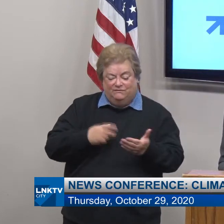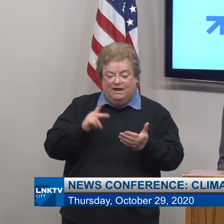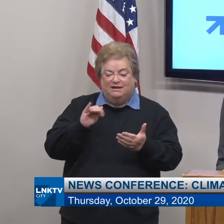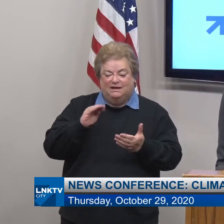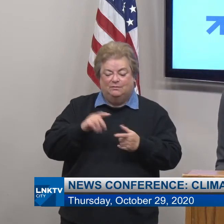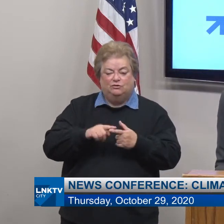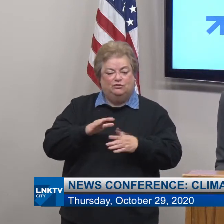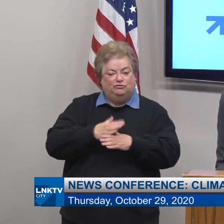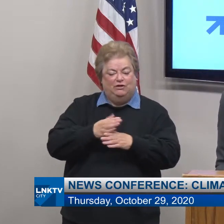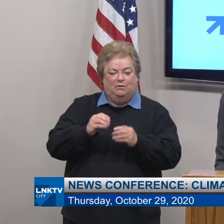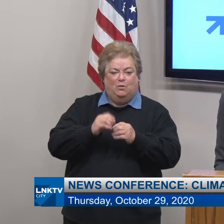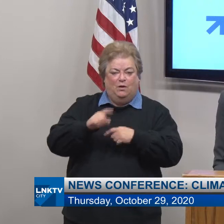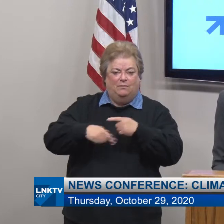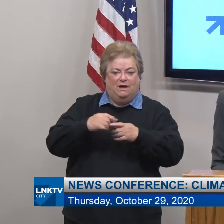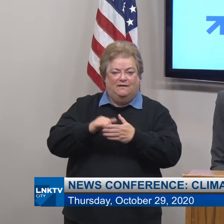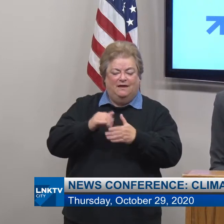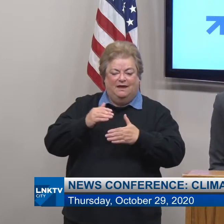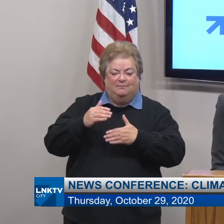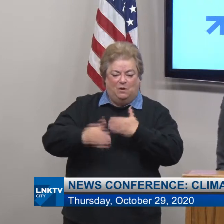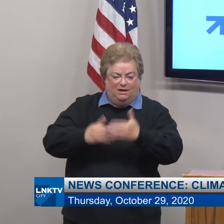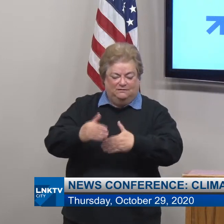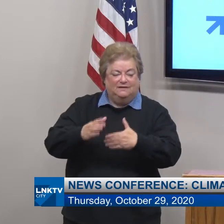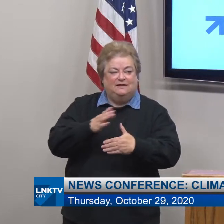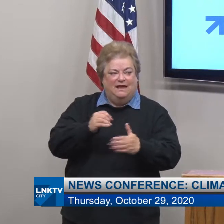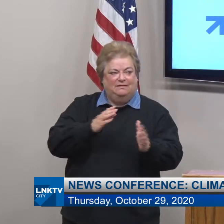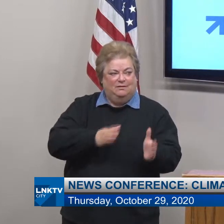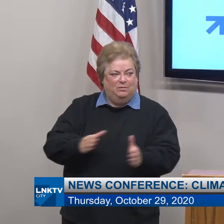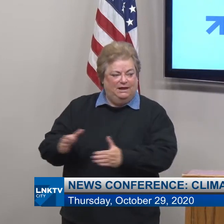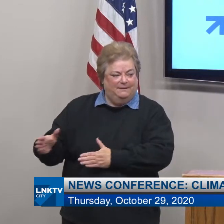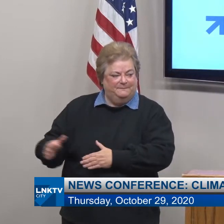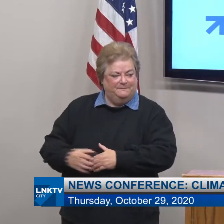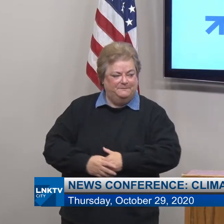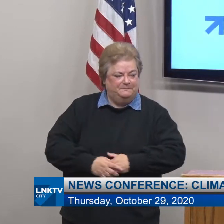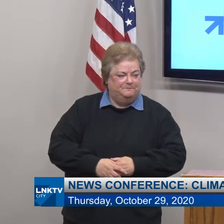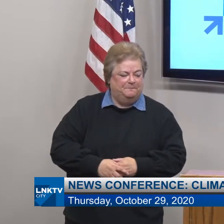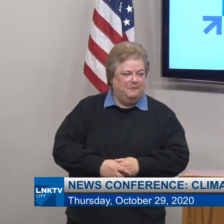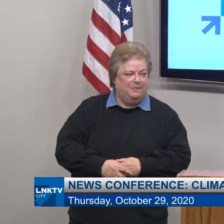to share more about that process and the plan.